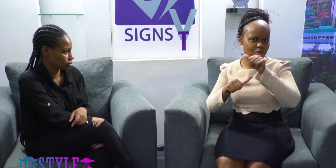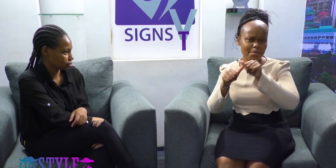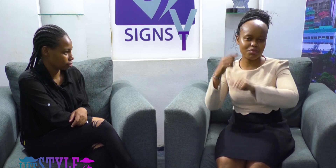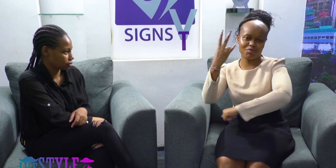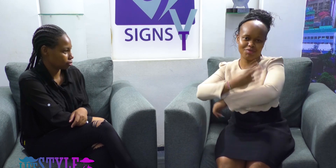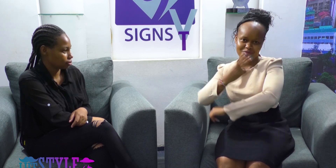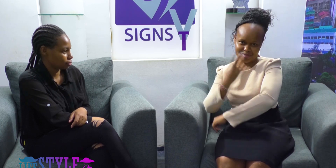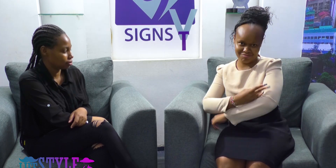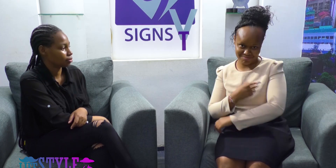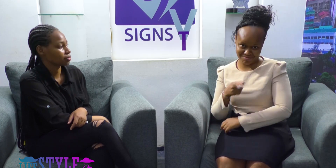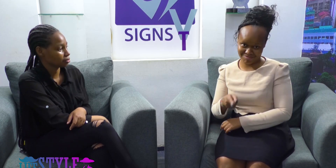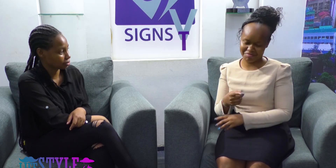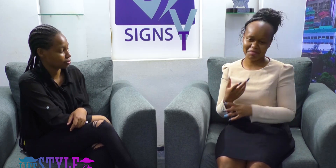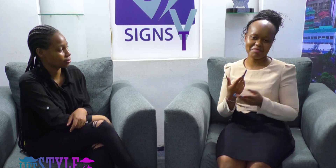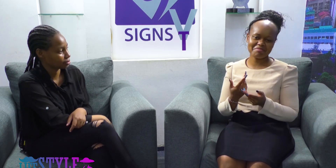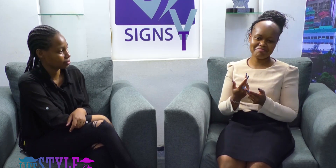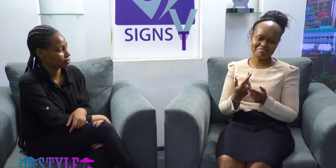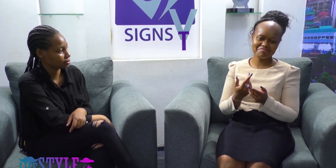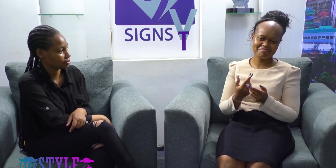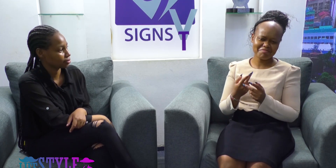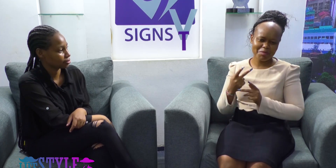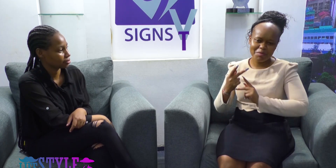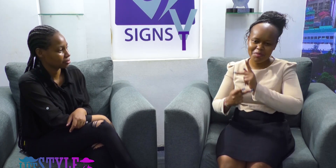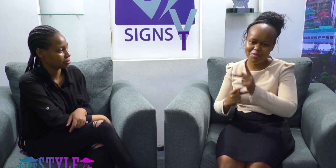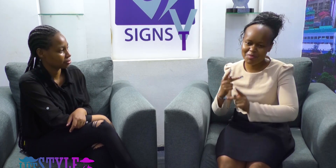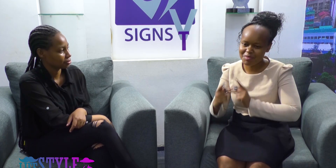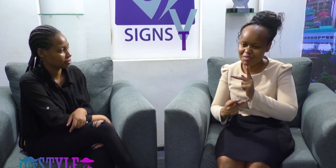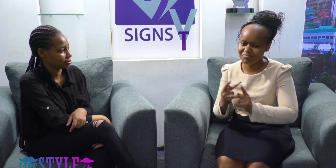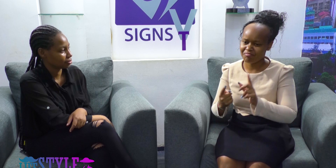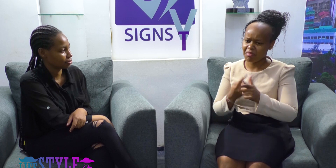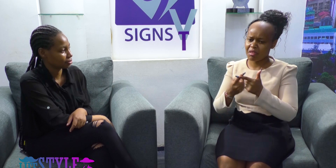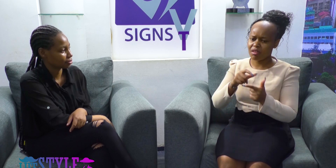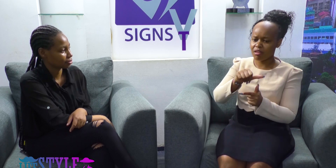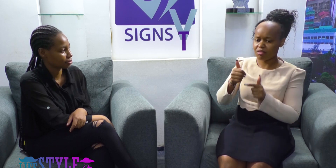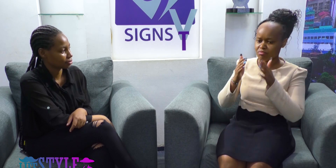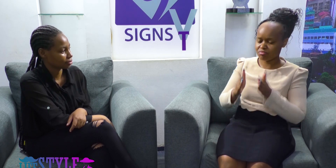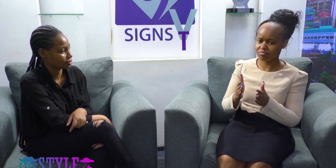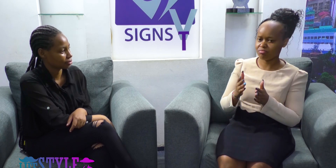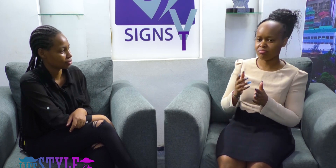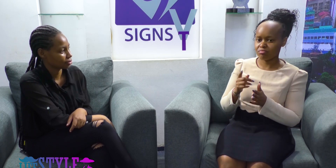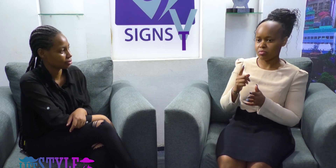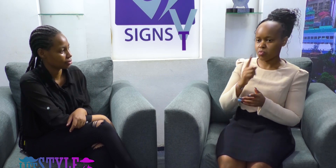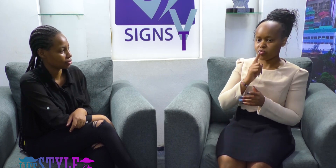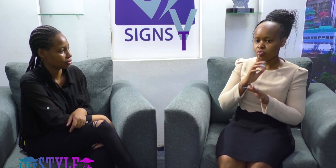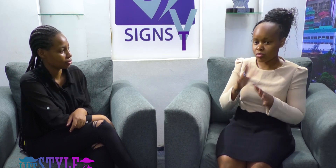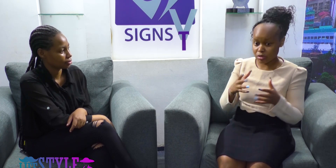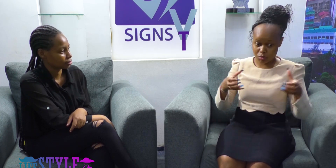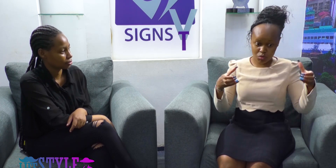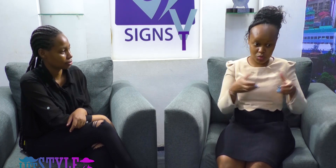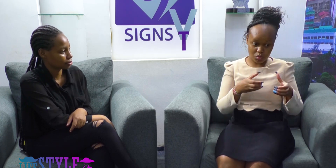started with doing interpreting adverts for NHIF, and as I progressed slowly,